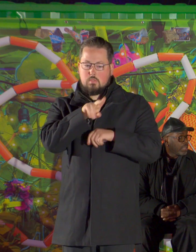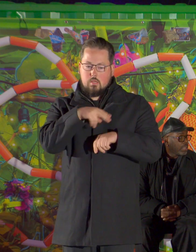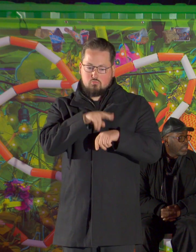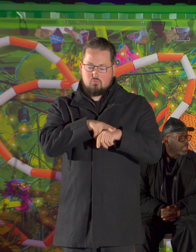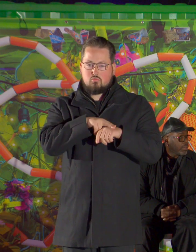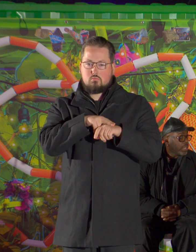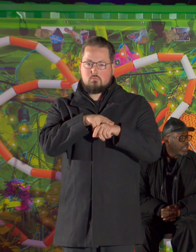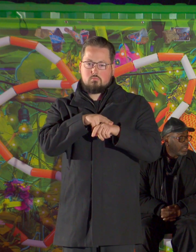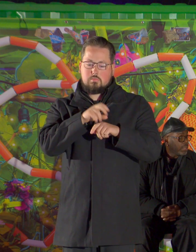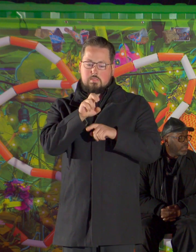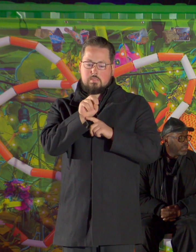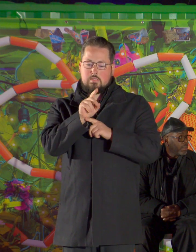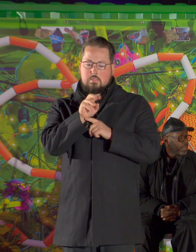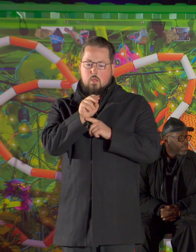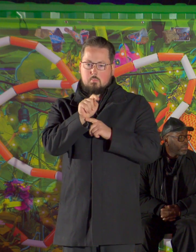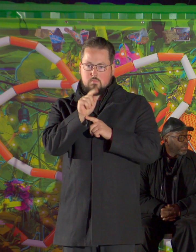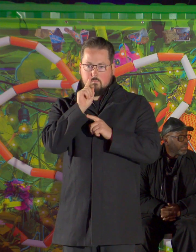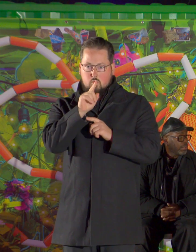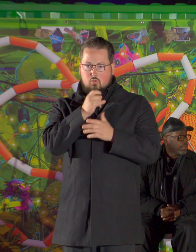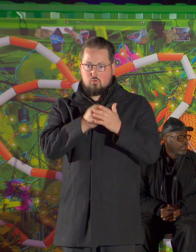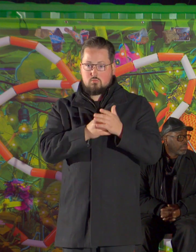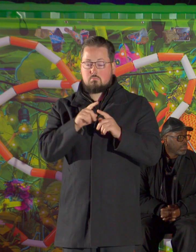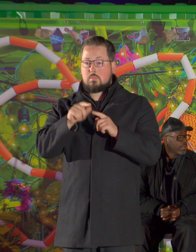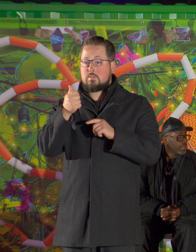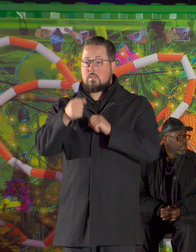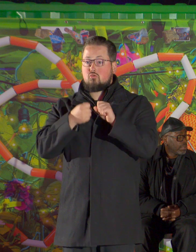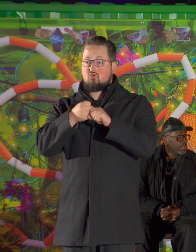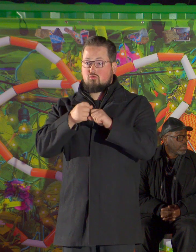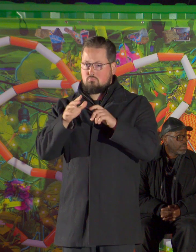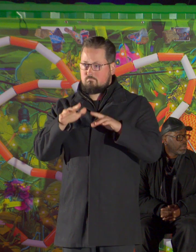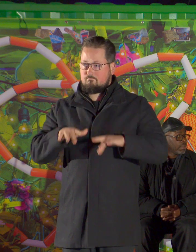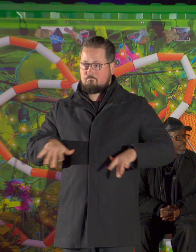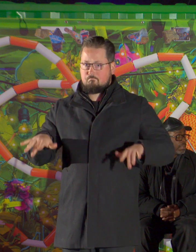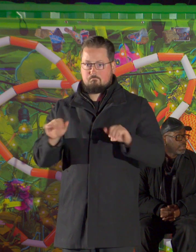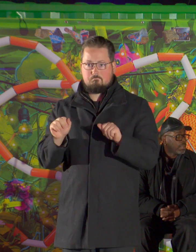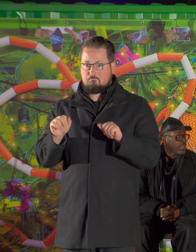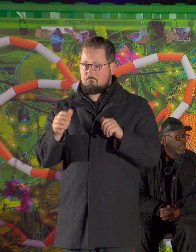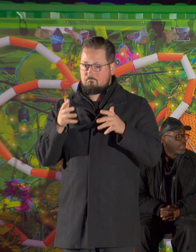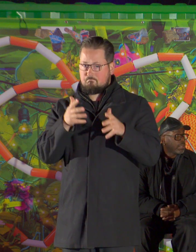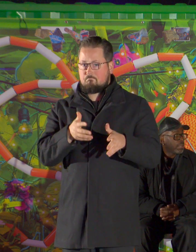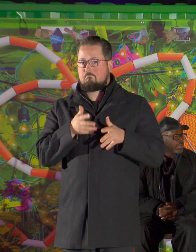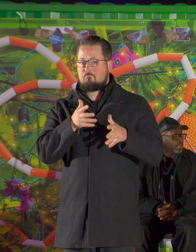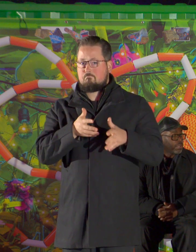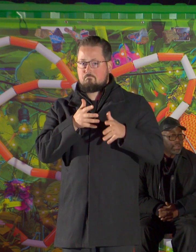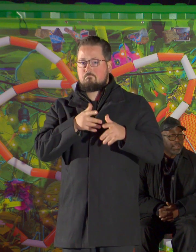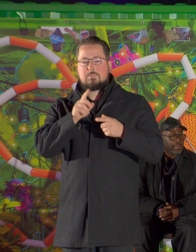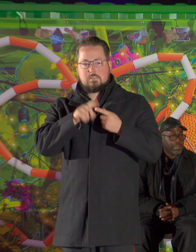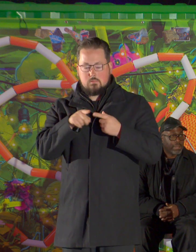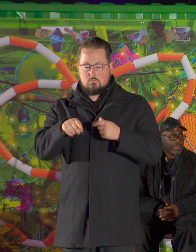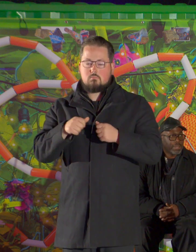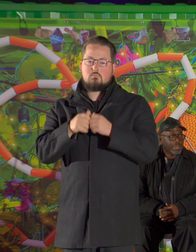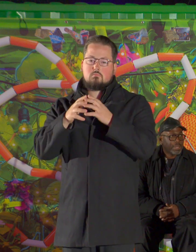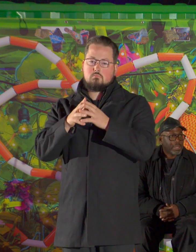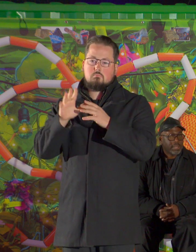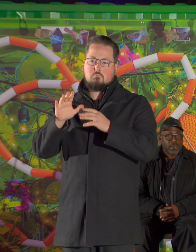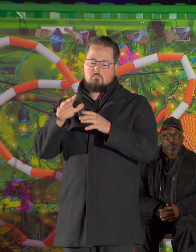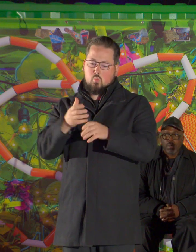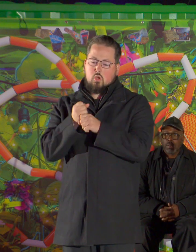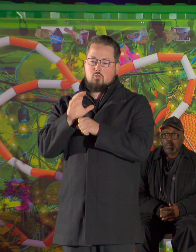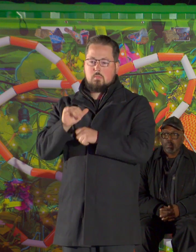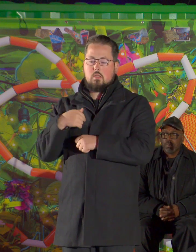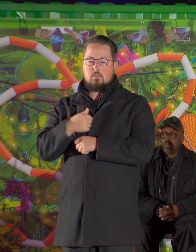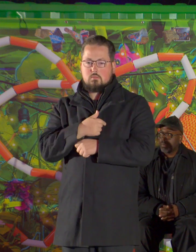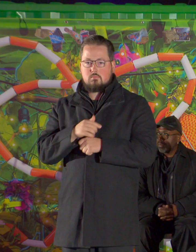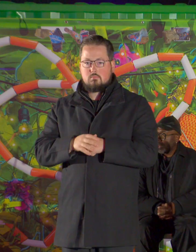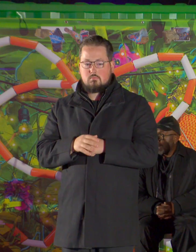the Arts. But for 10 years since, it was vacant and abandoned until acquired by new owners. That